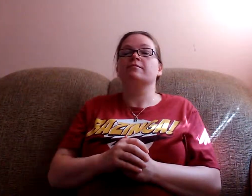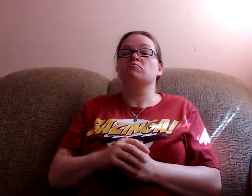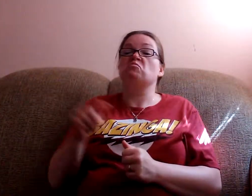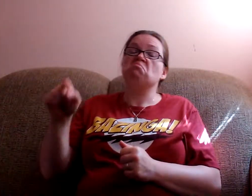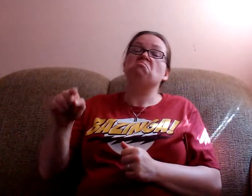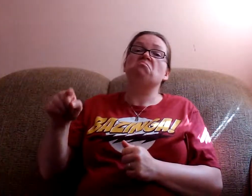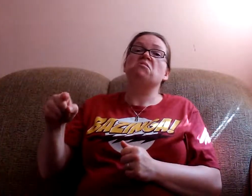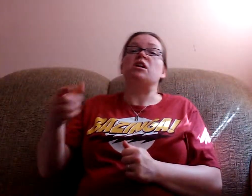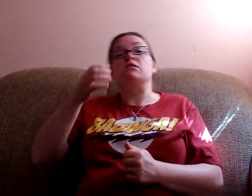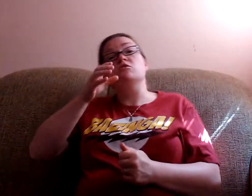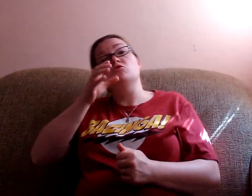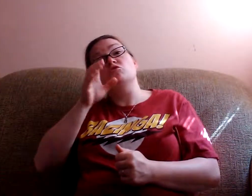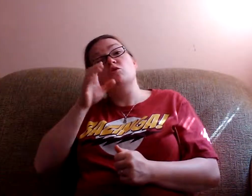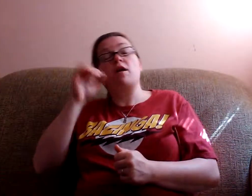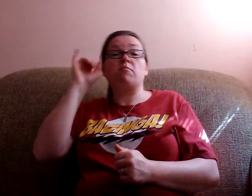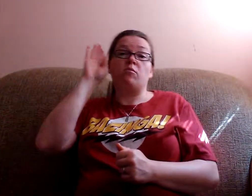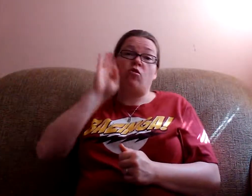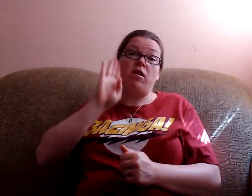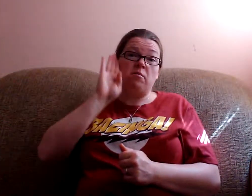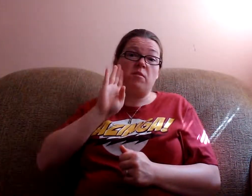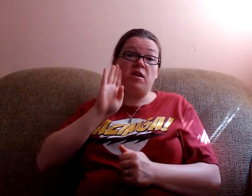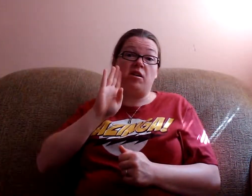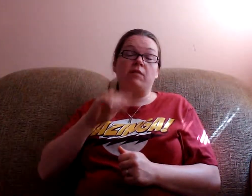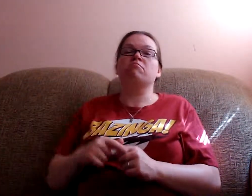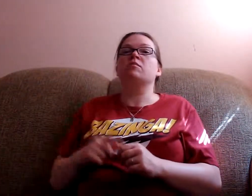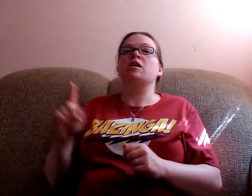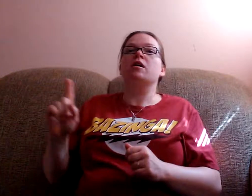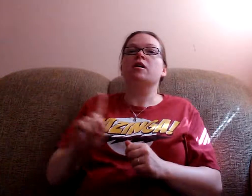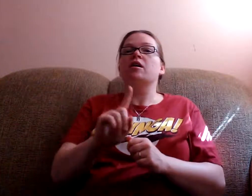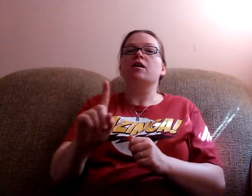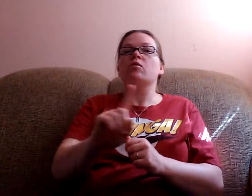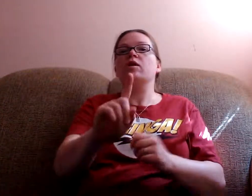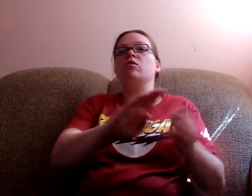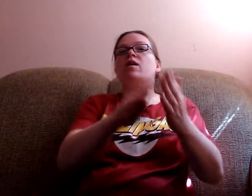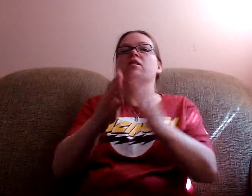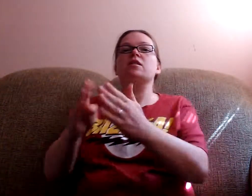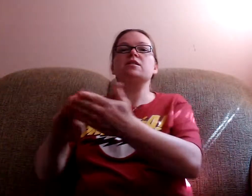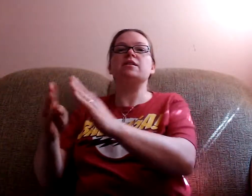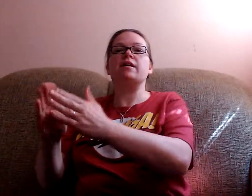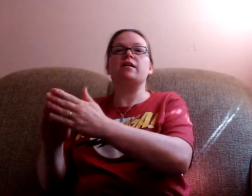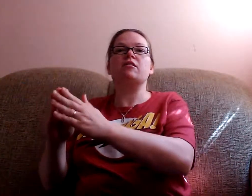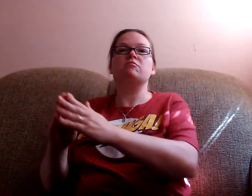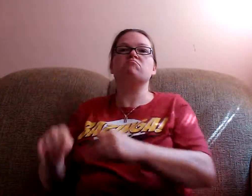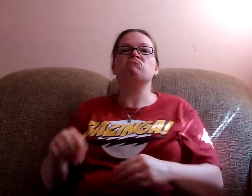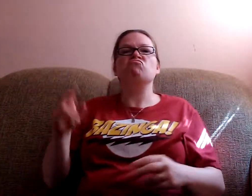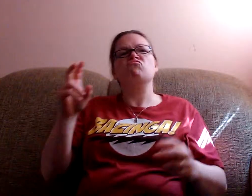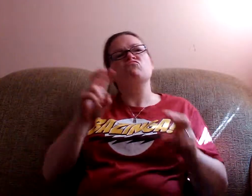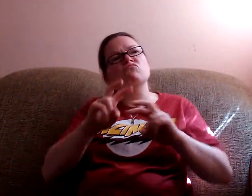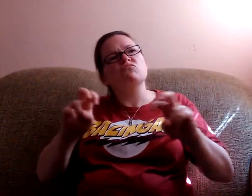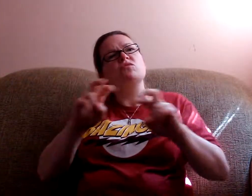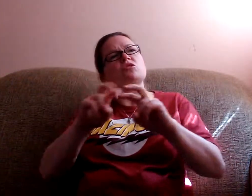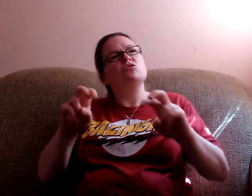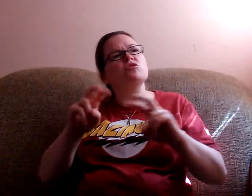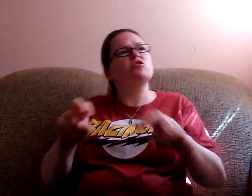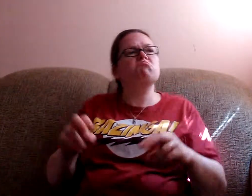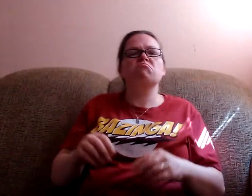around town and checked everybody's business. It was called ale taster, but he also checked the butchers and the bakers. And actually in the bars,